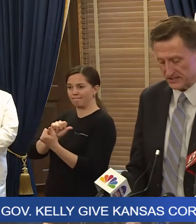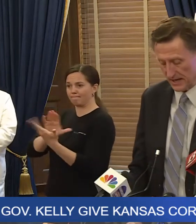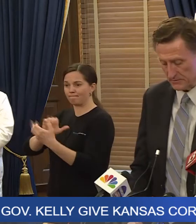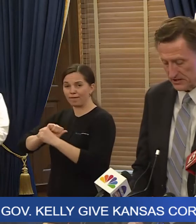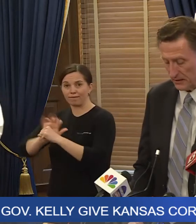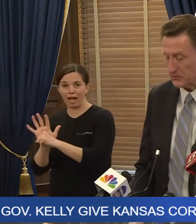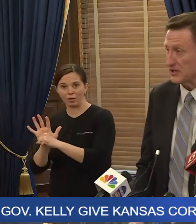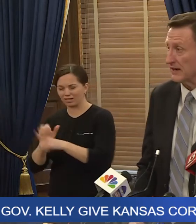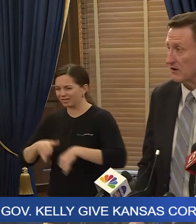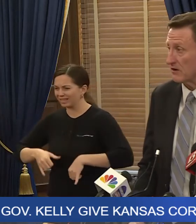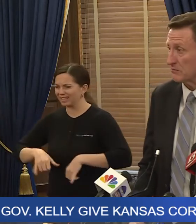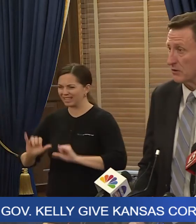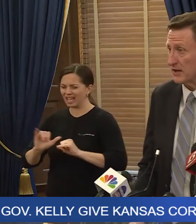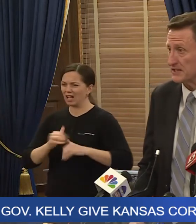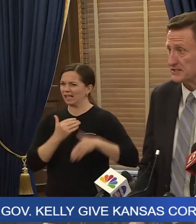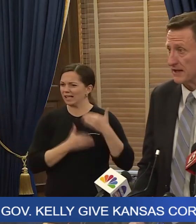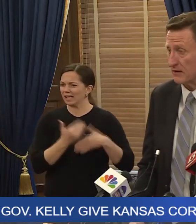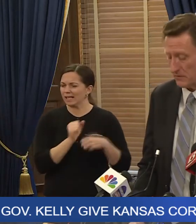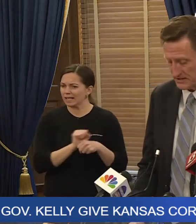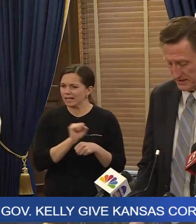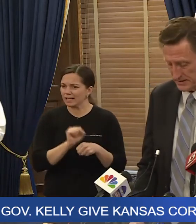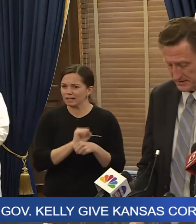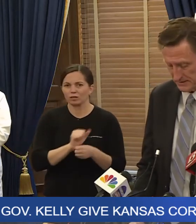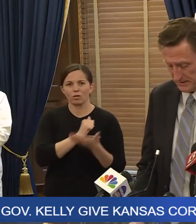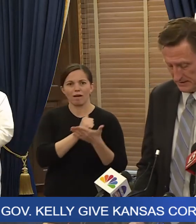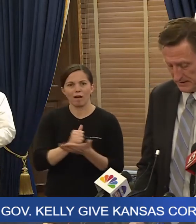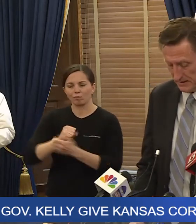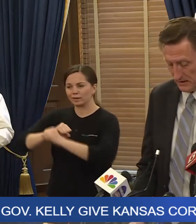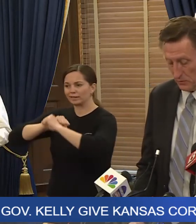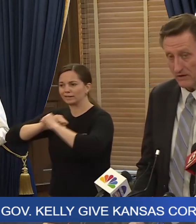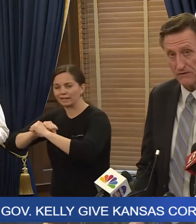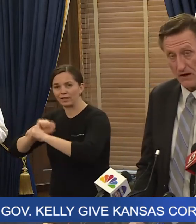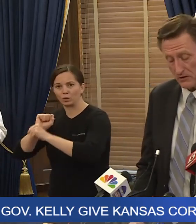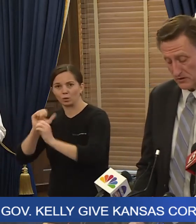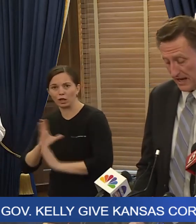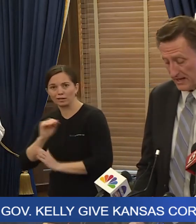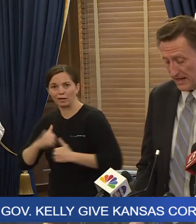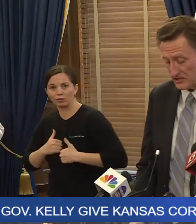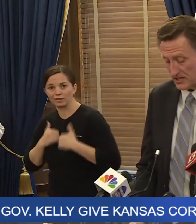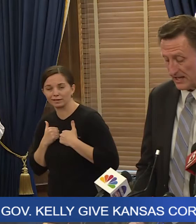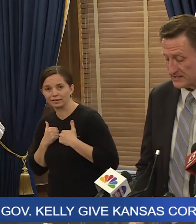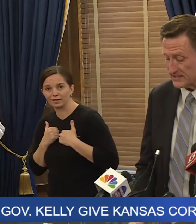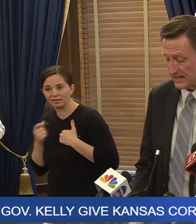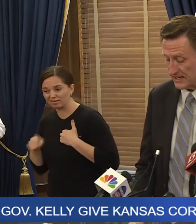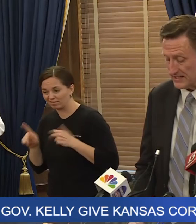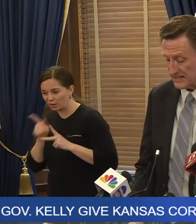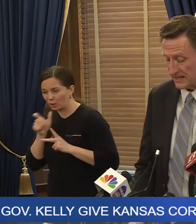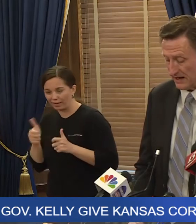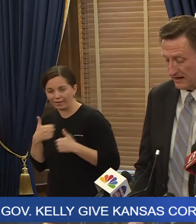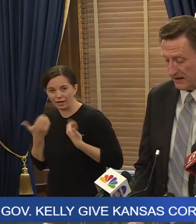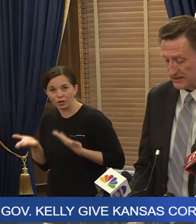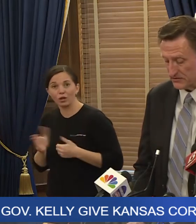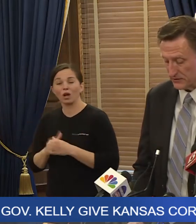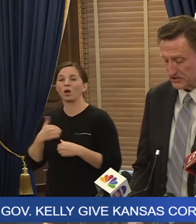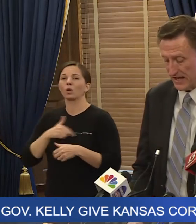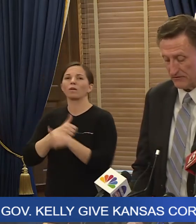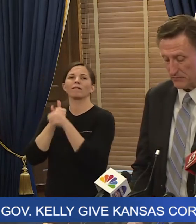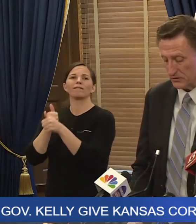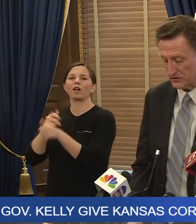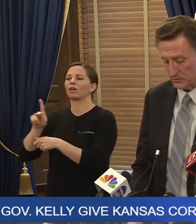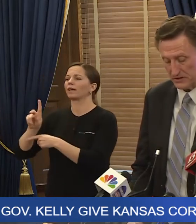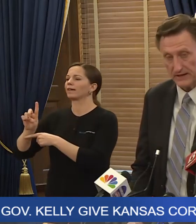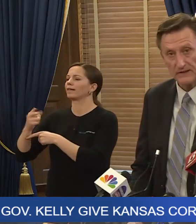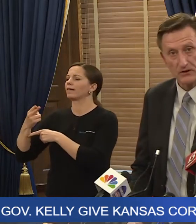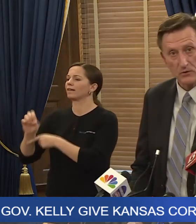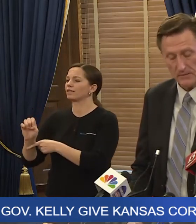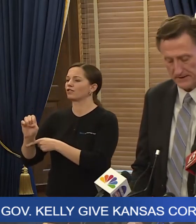many steps to help protect our employees and our residents. We have followed KDHE and CDC guidelines for staff